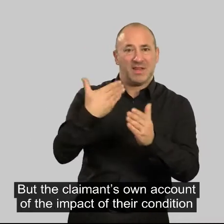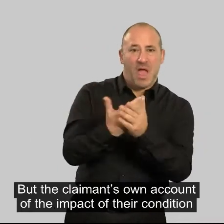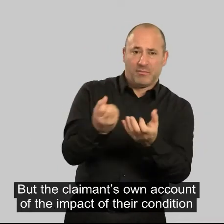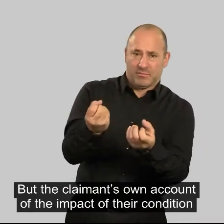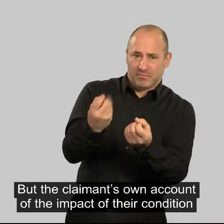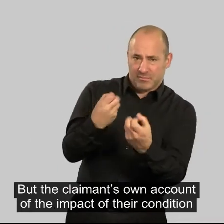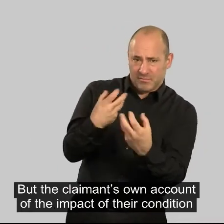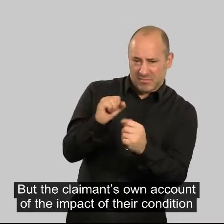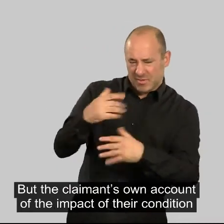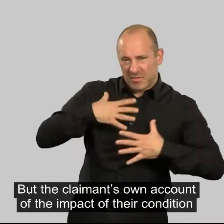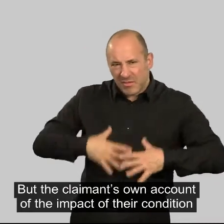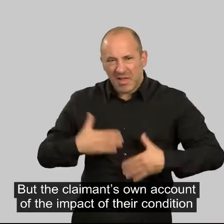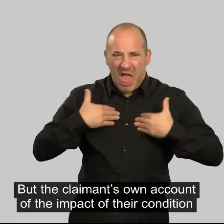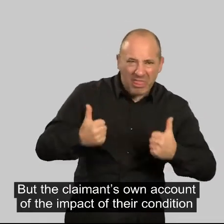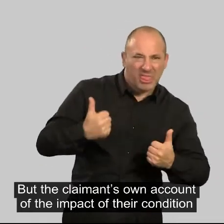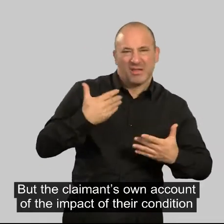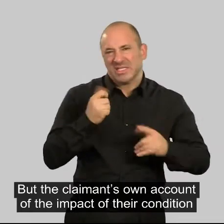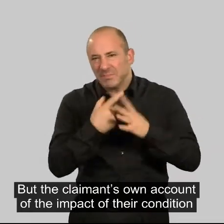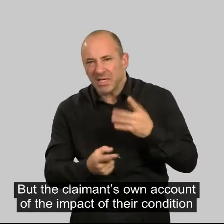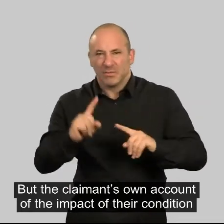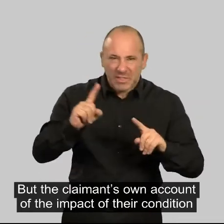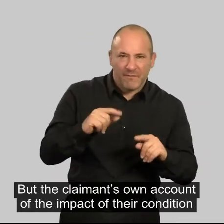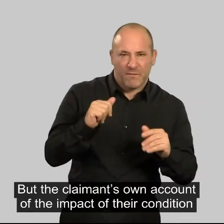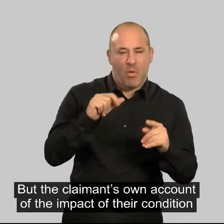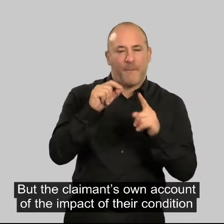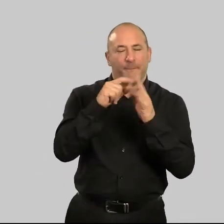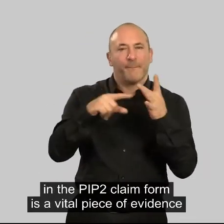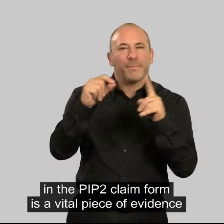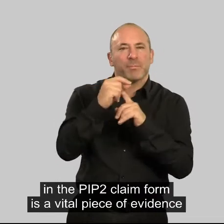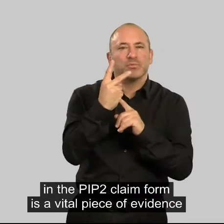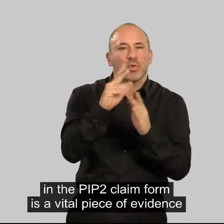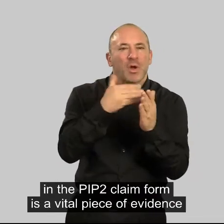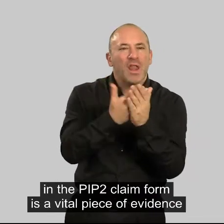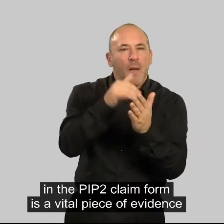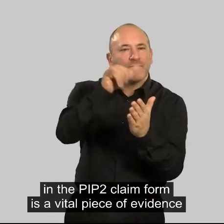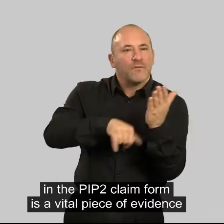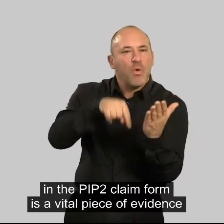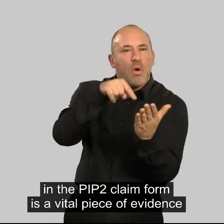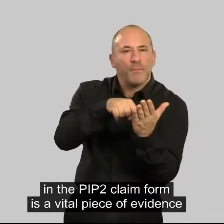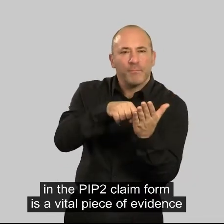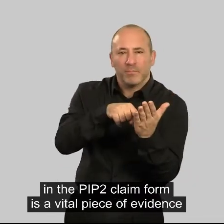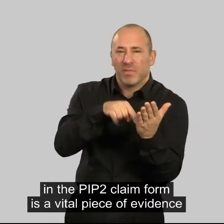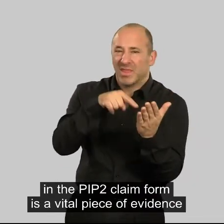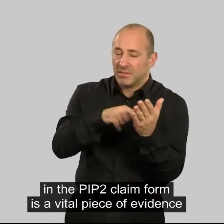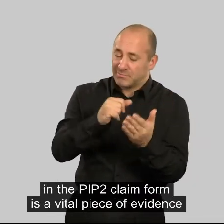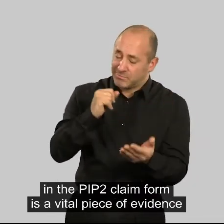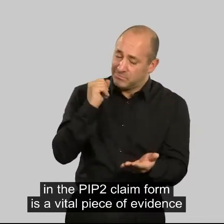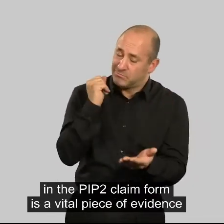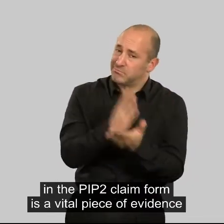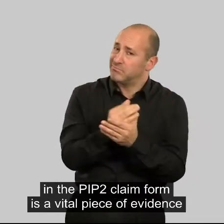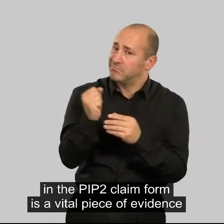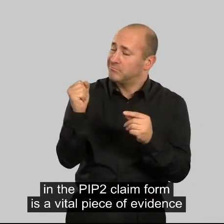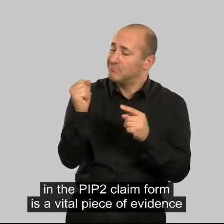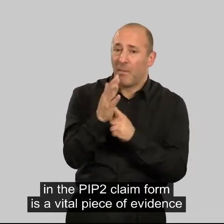But the claimant's own account of the impact of their condition in the PIP2 claim form is a vital piece of evidence,